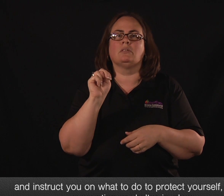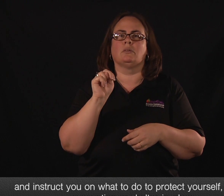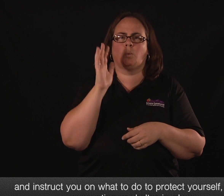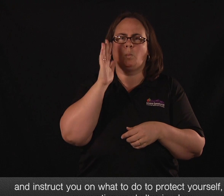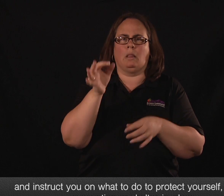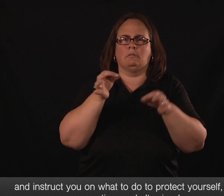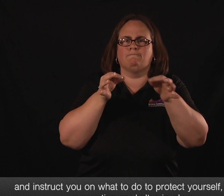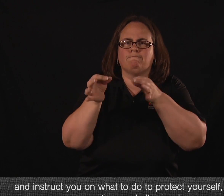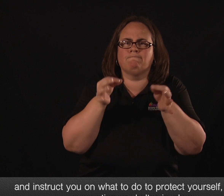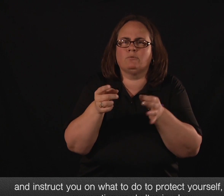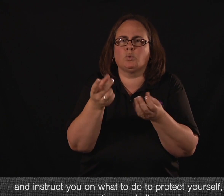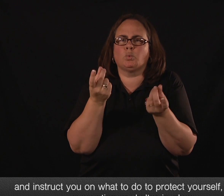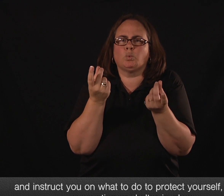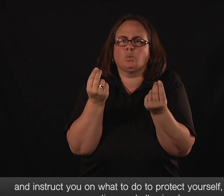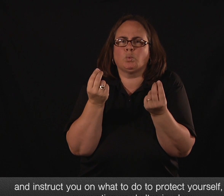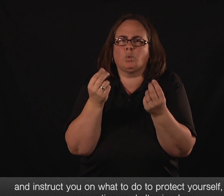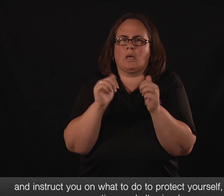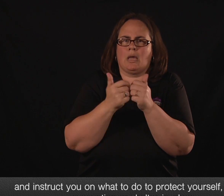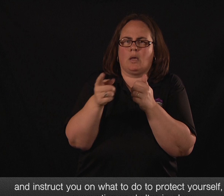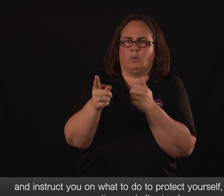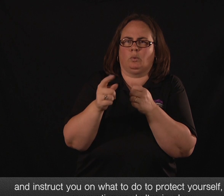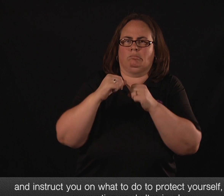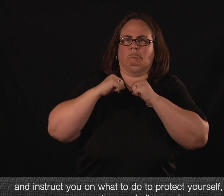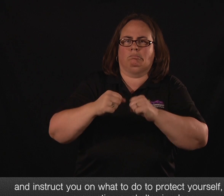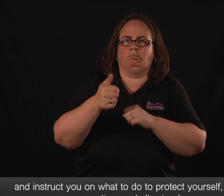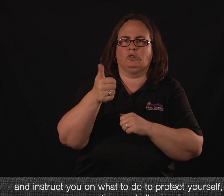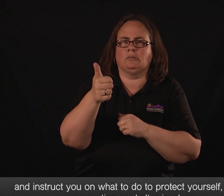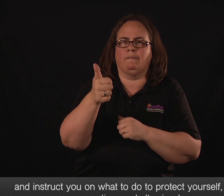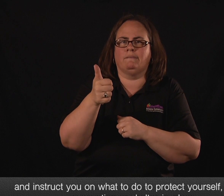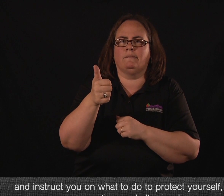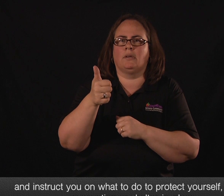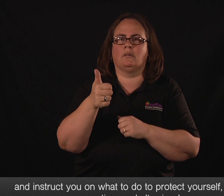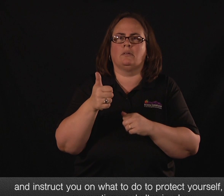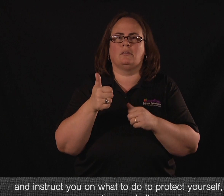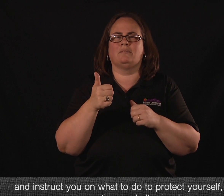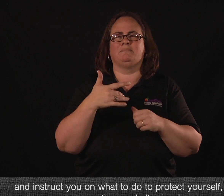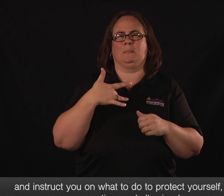yourself, usually evacuation or shelter in place.